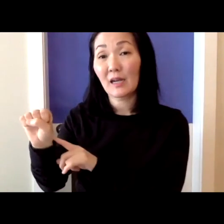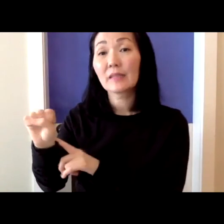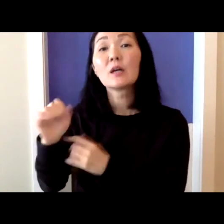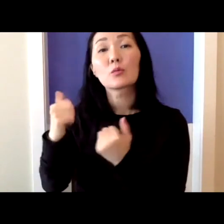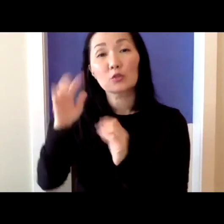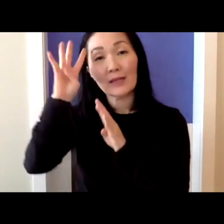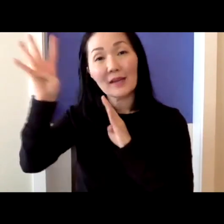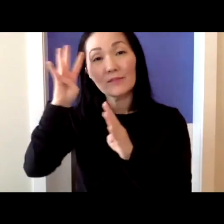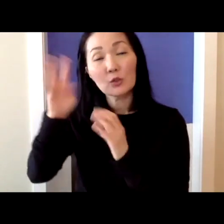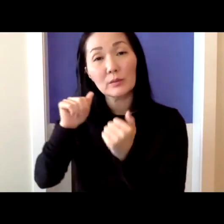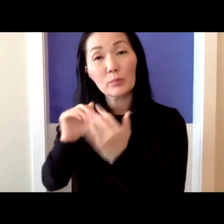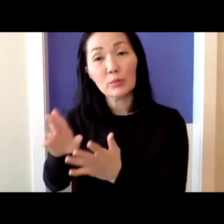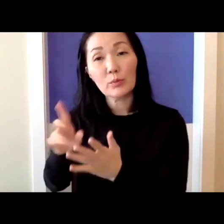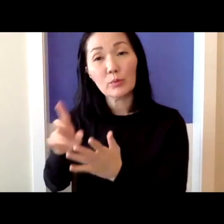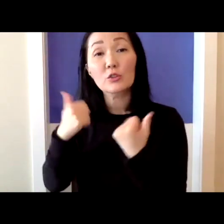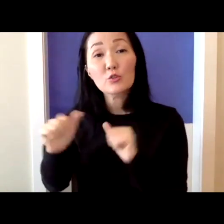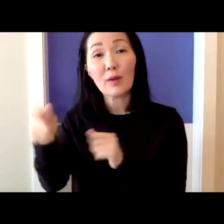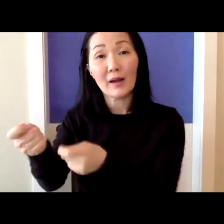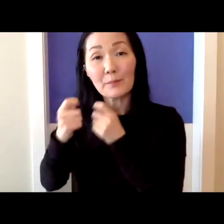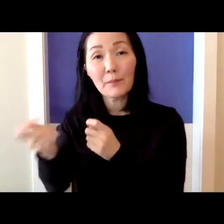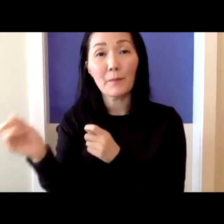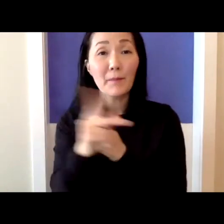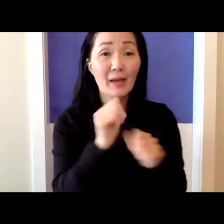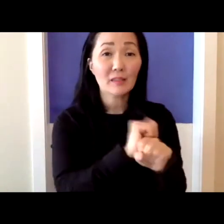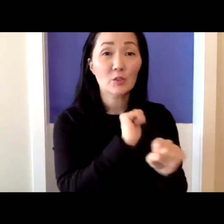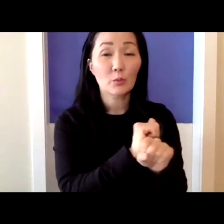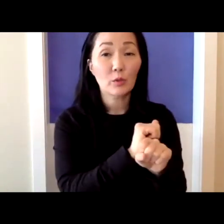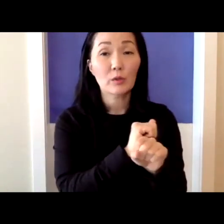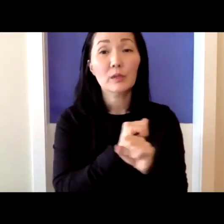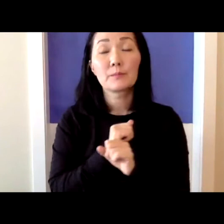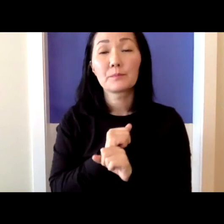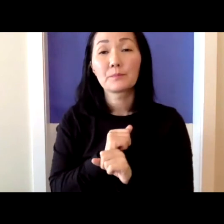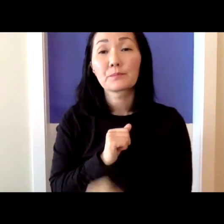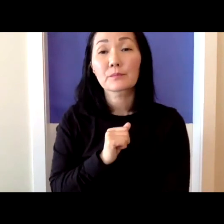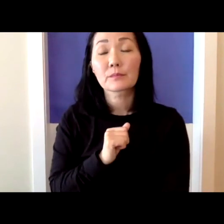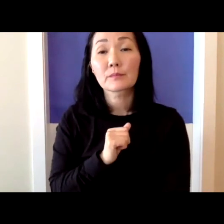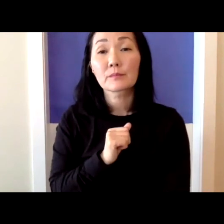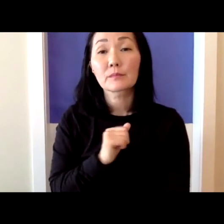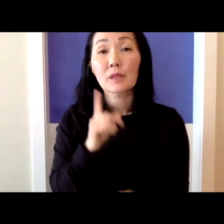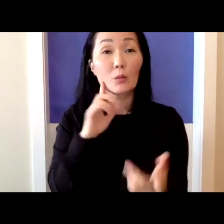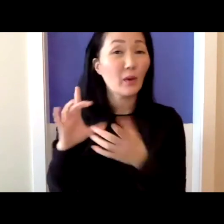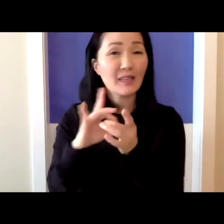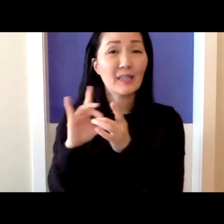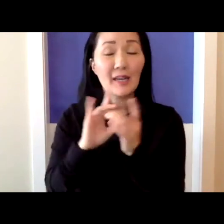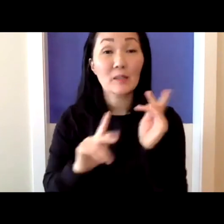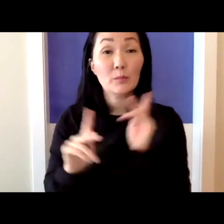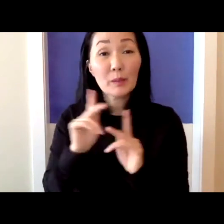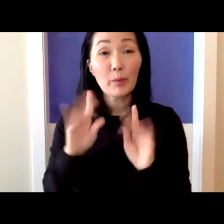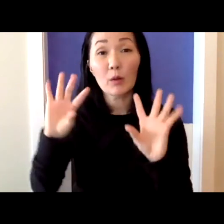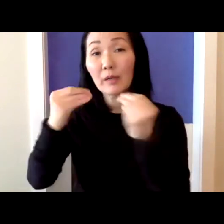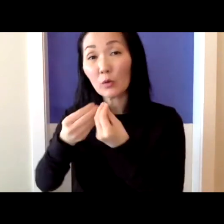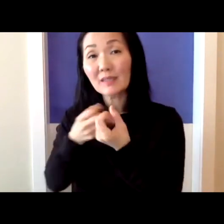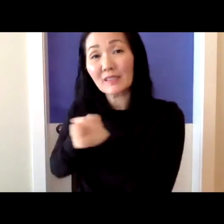to reintegrate individuals back to work that could never be considered for mainstream employment, while connecting people and organizations to better support the